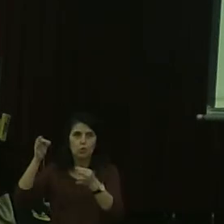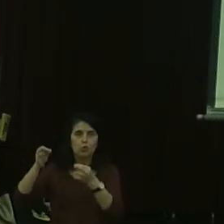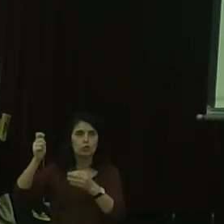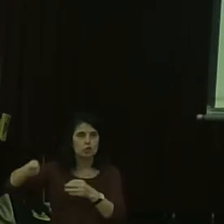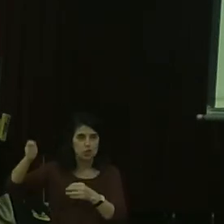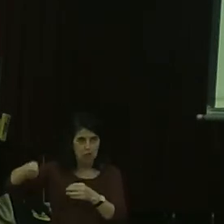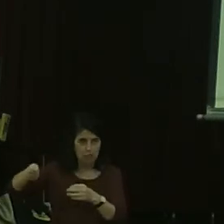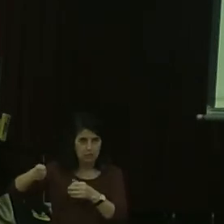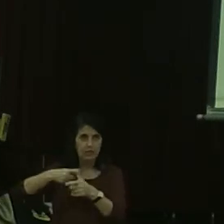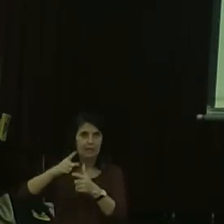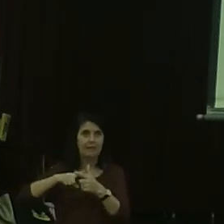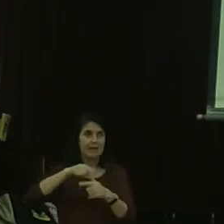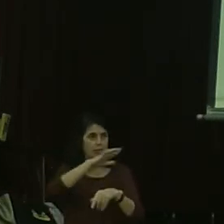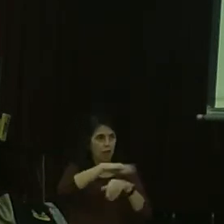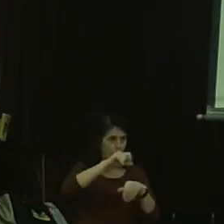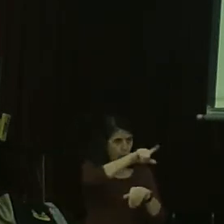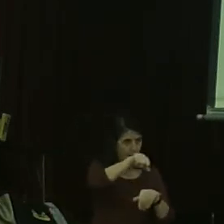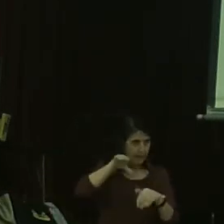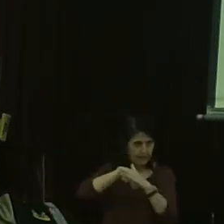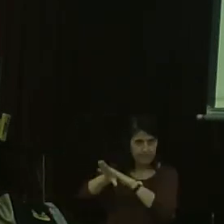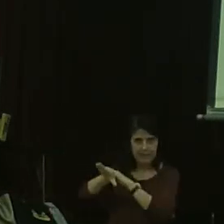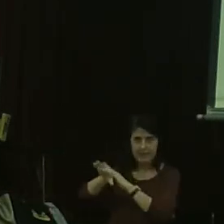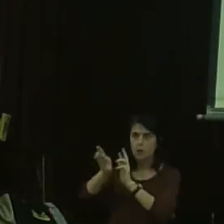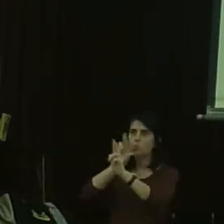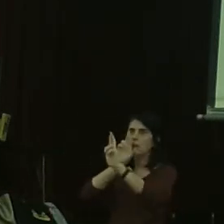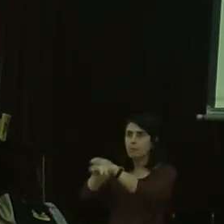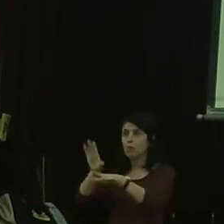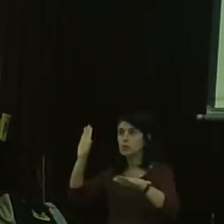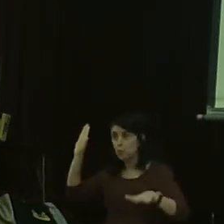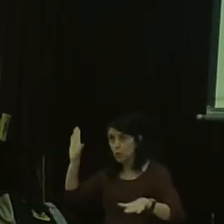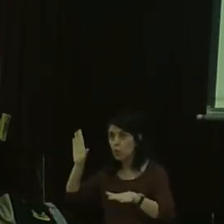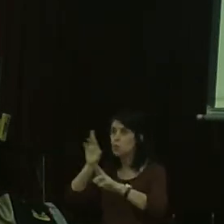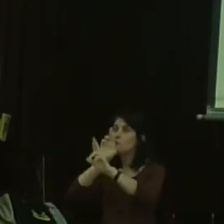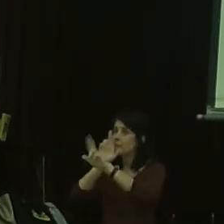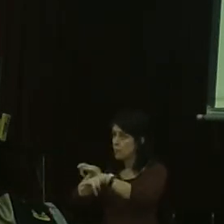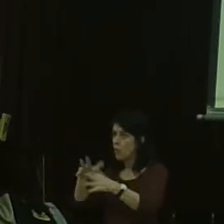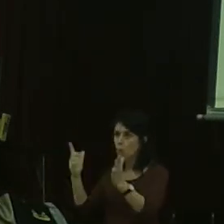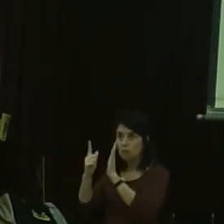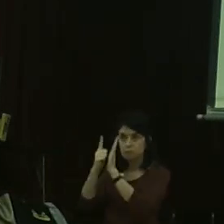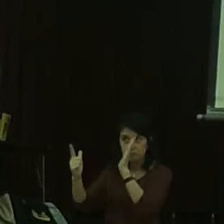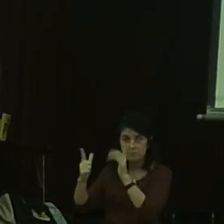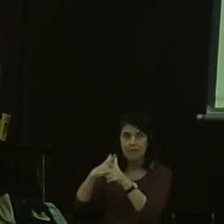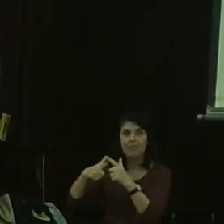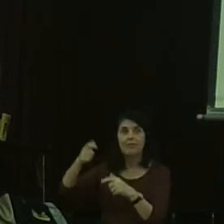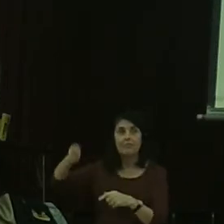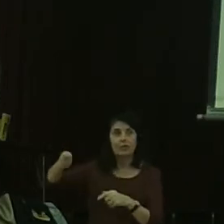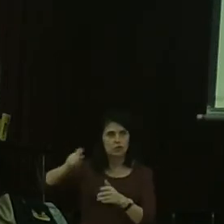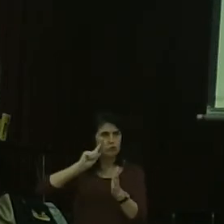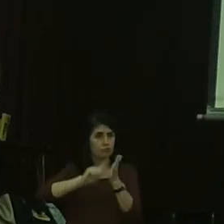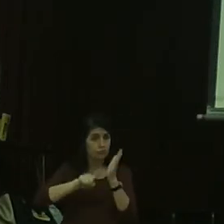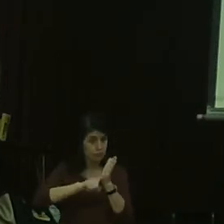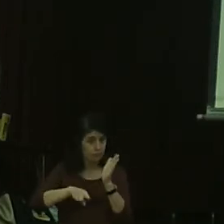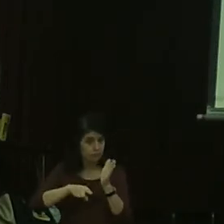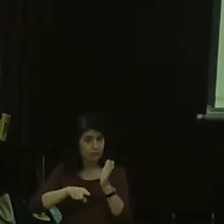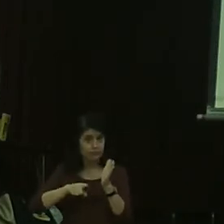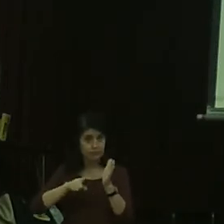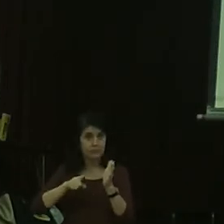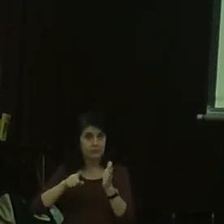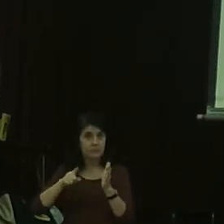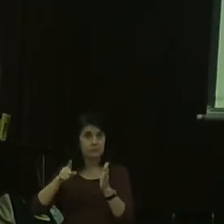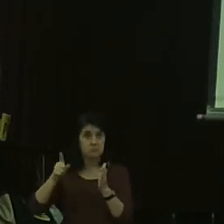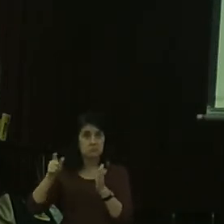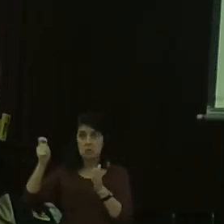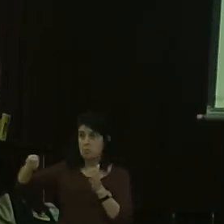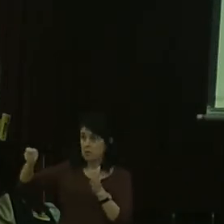Come in, report the violation after being sworn in. Report the violation. If the judge finds that there still merits